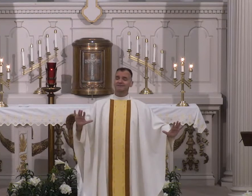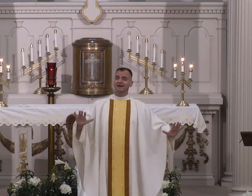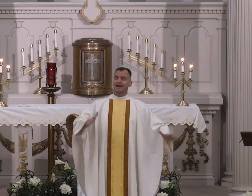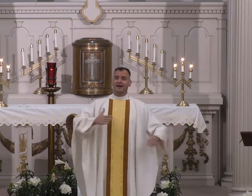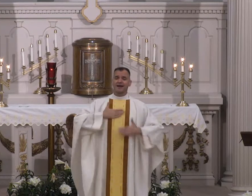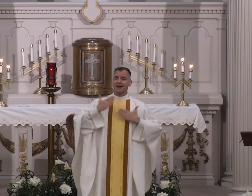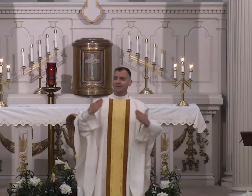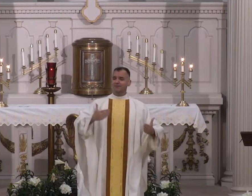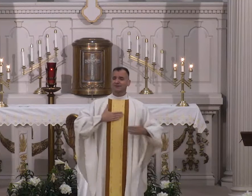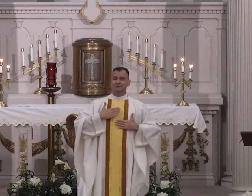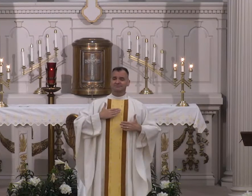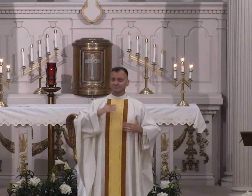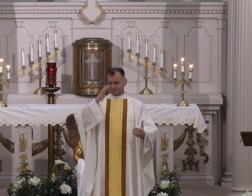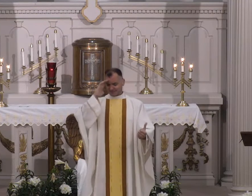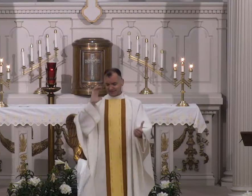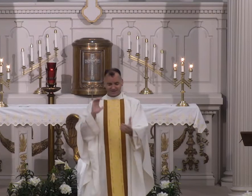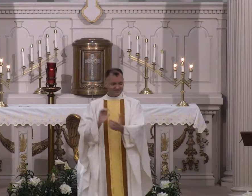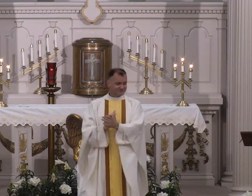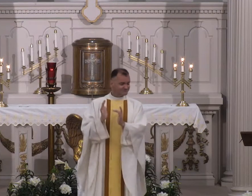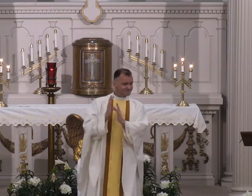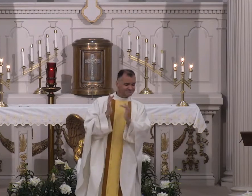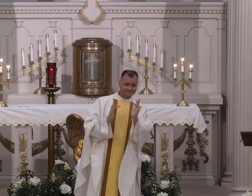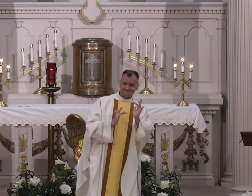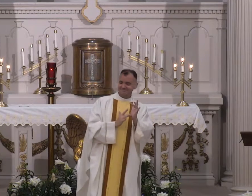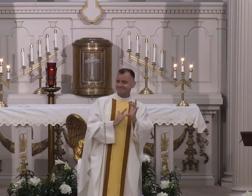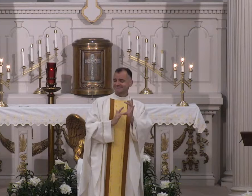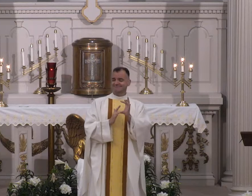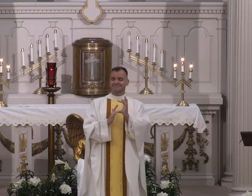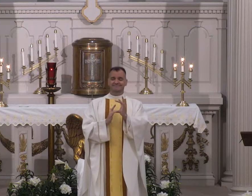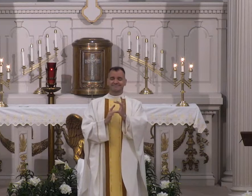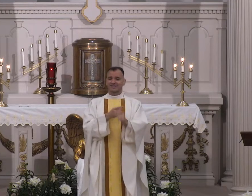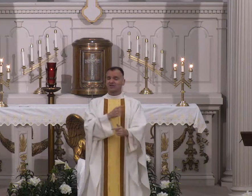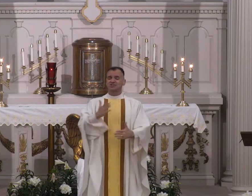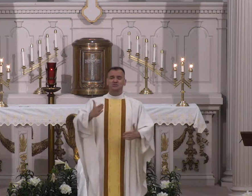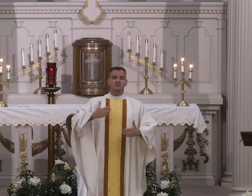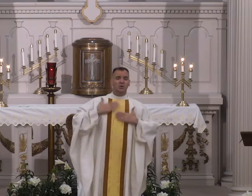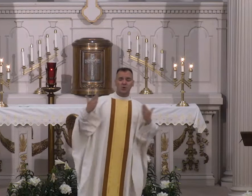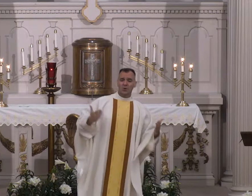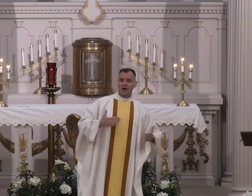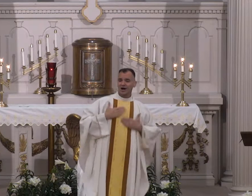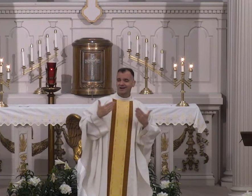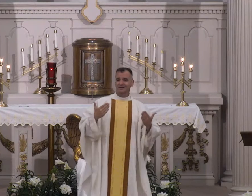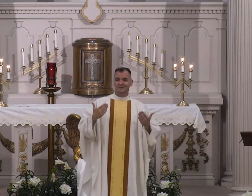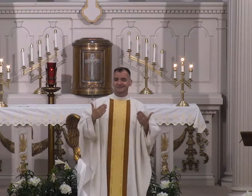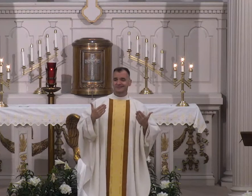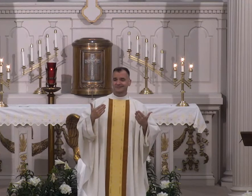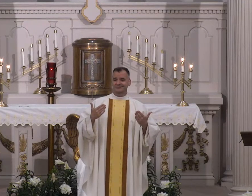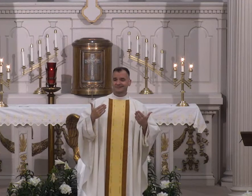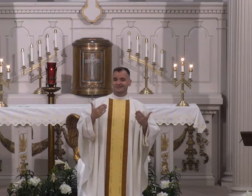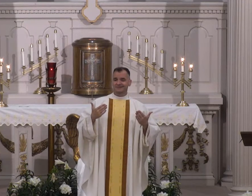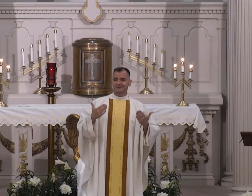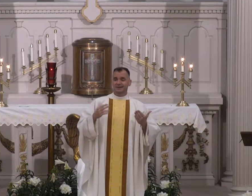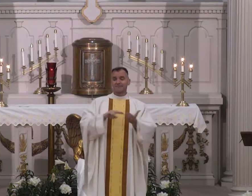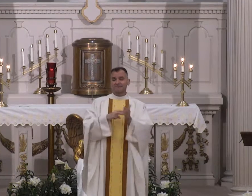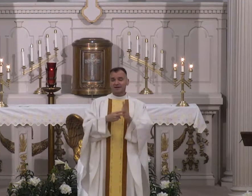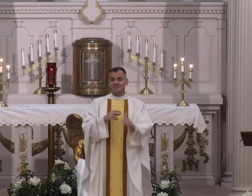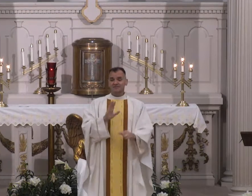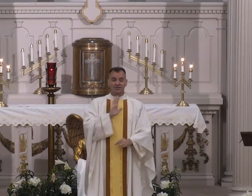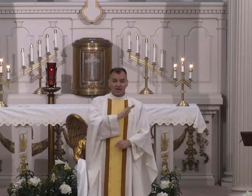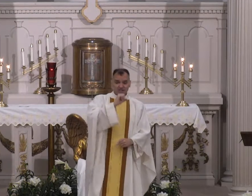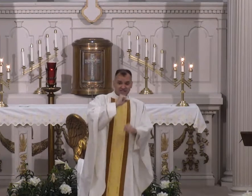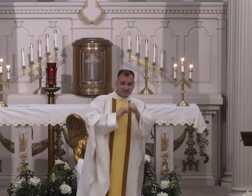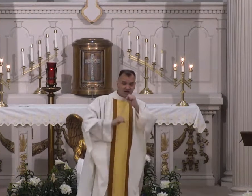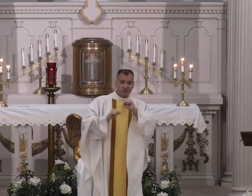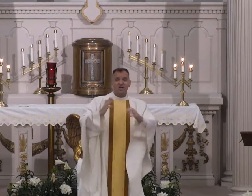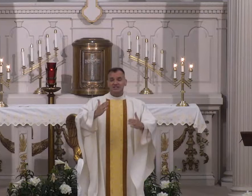but they were happy. They believed in Jesus, and there was joy in that belief.